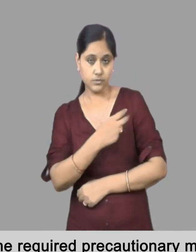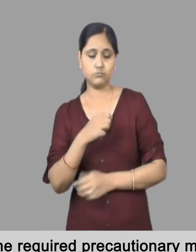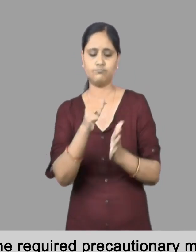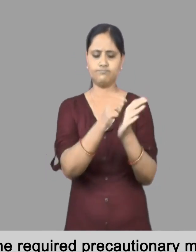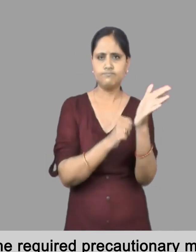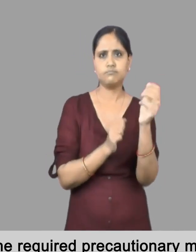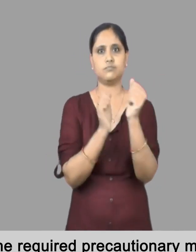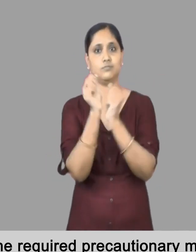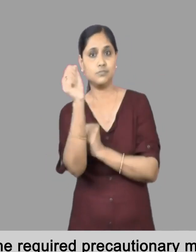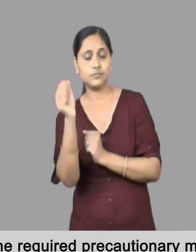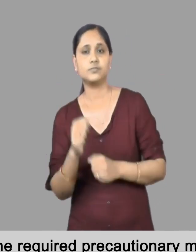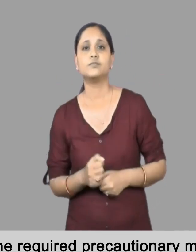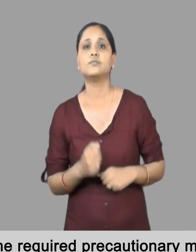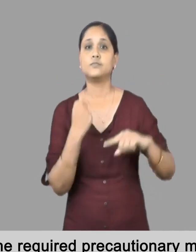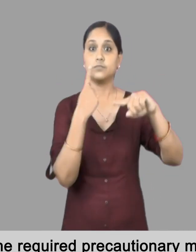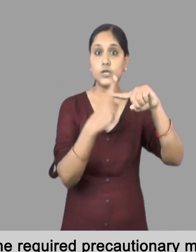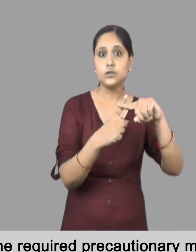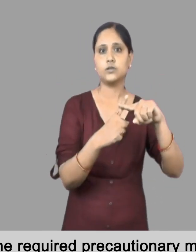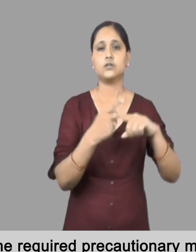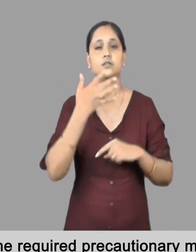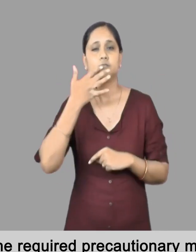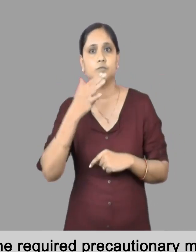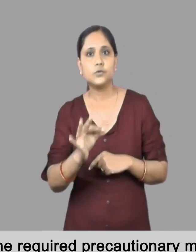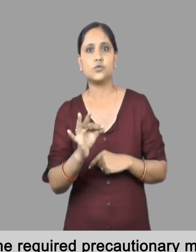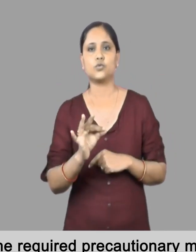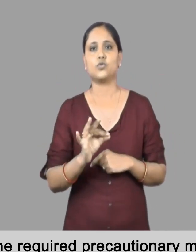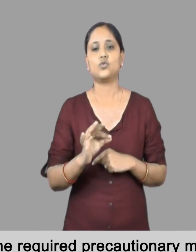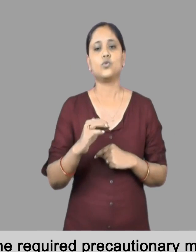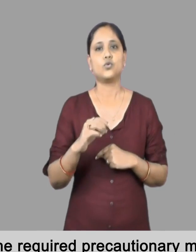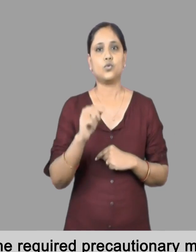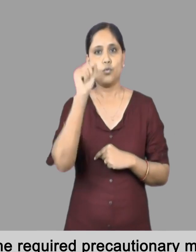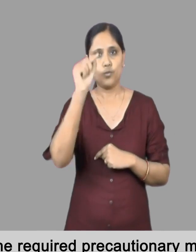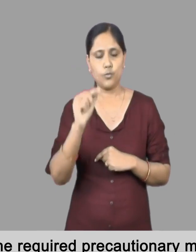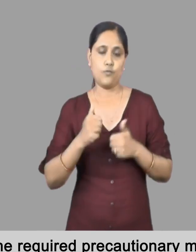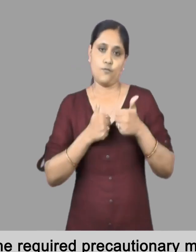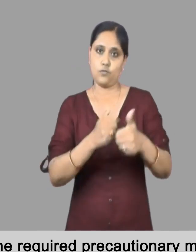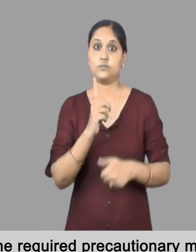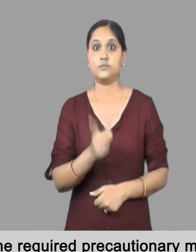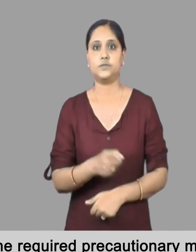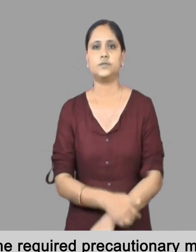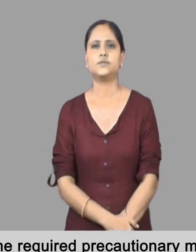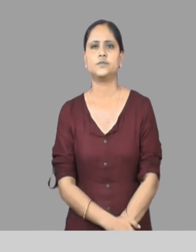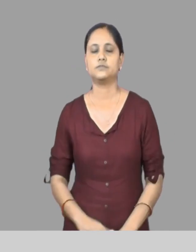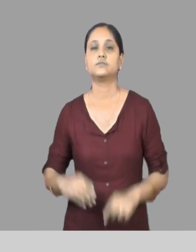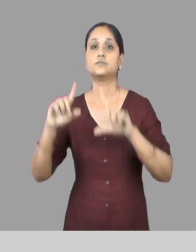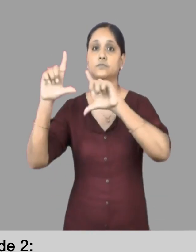Staff to wear gloves and take the required precautionary measures.